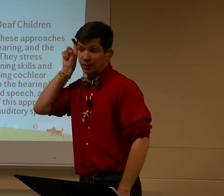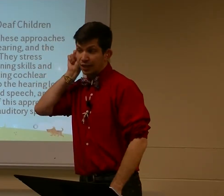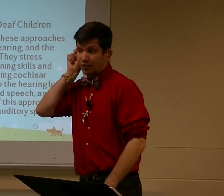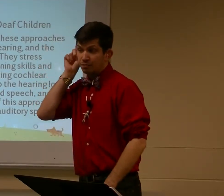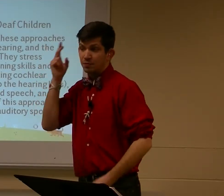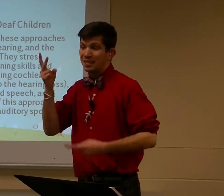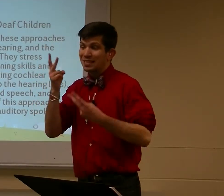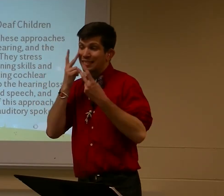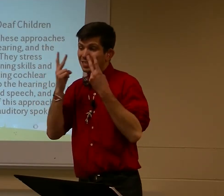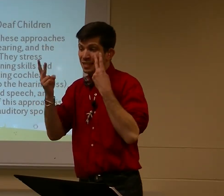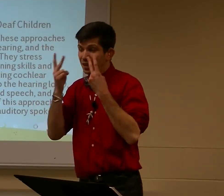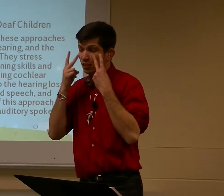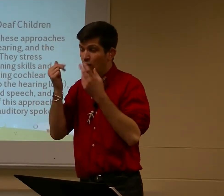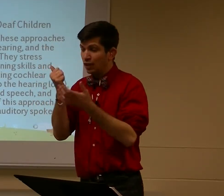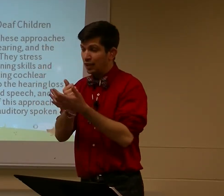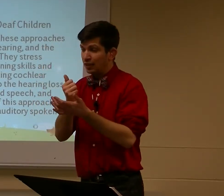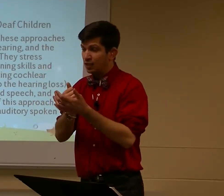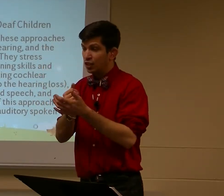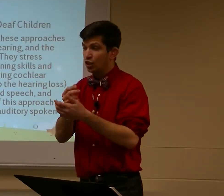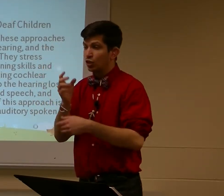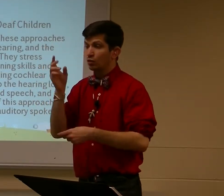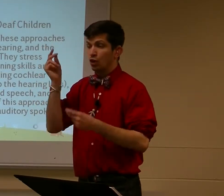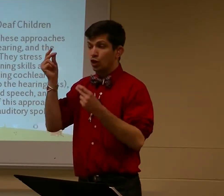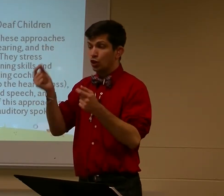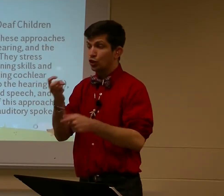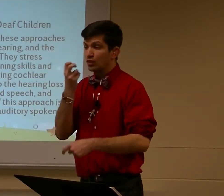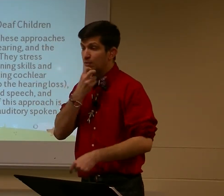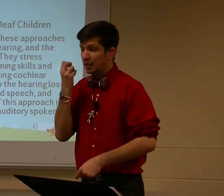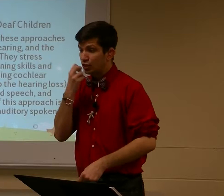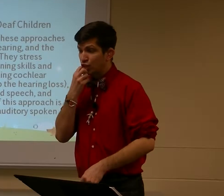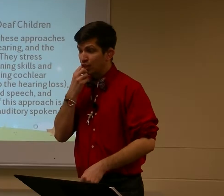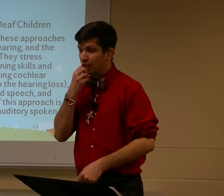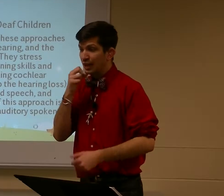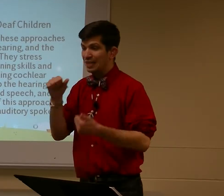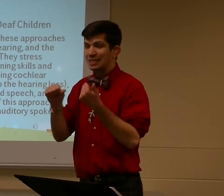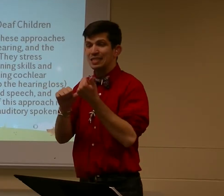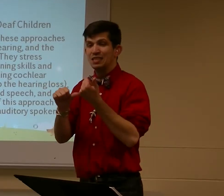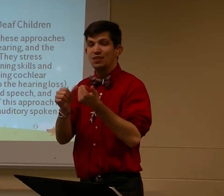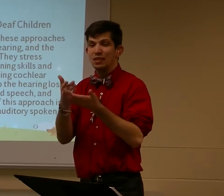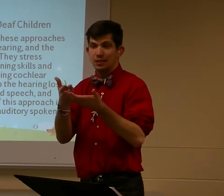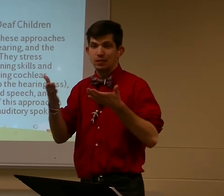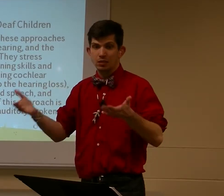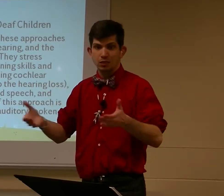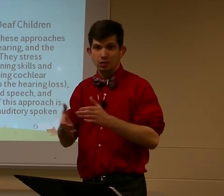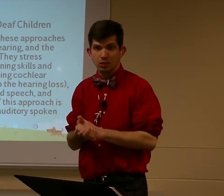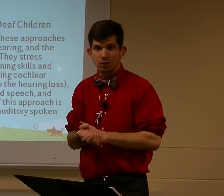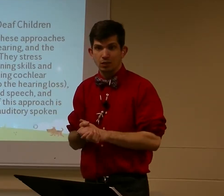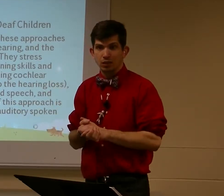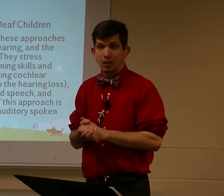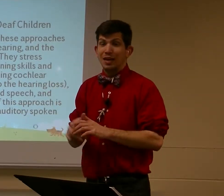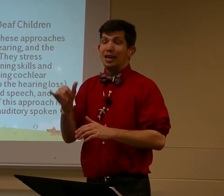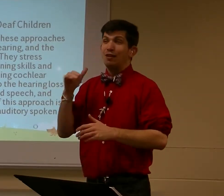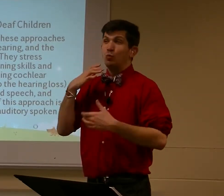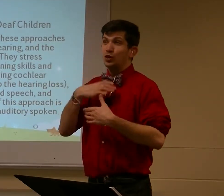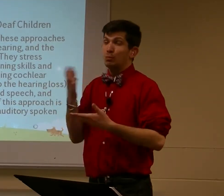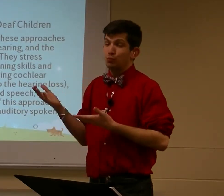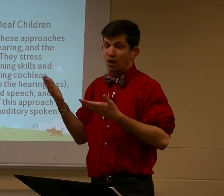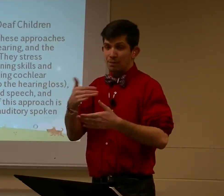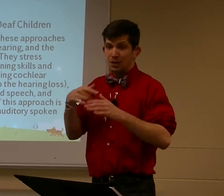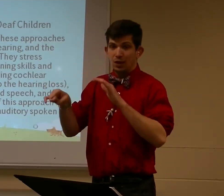aids, tactical aids, cue speech, and assistive thing. And I wish I brought my